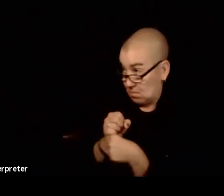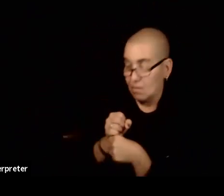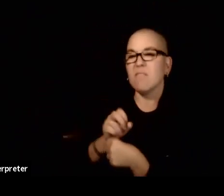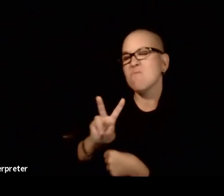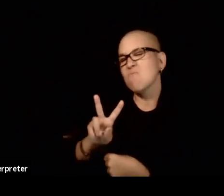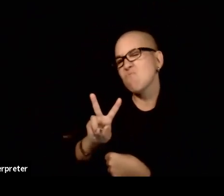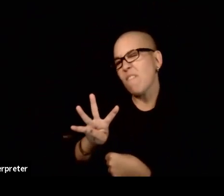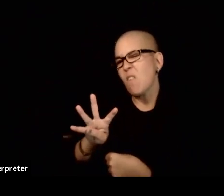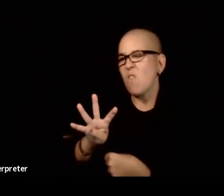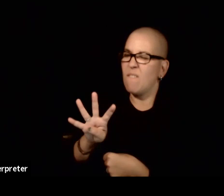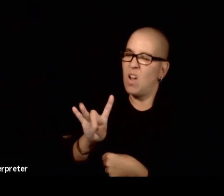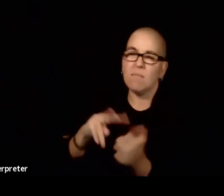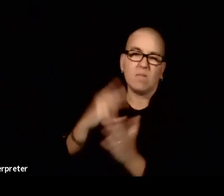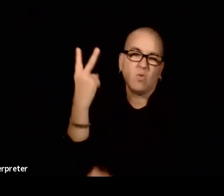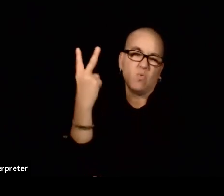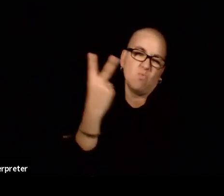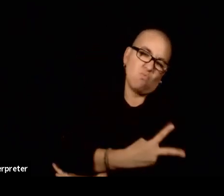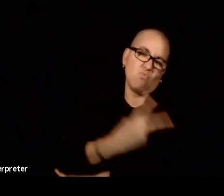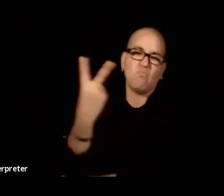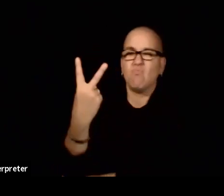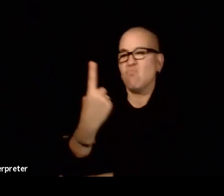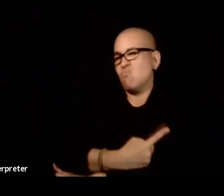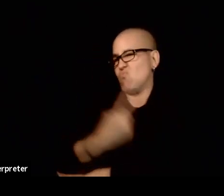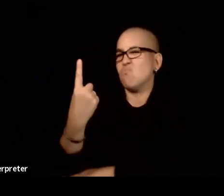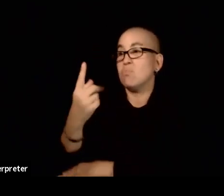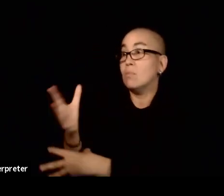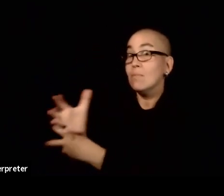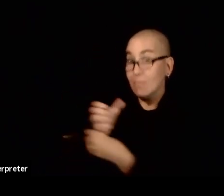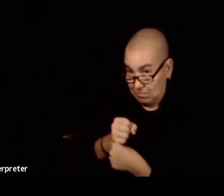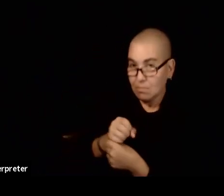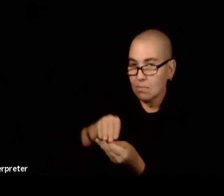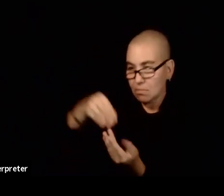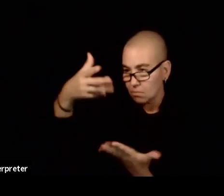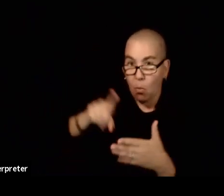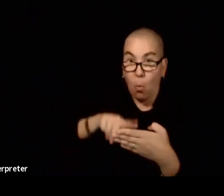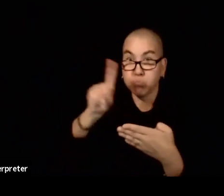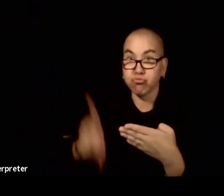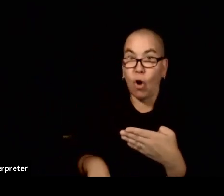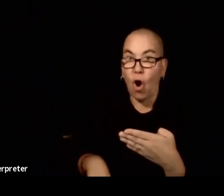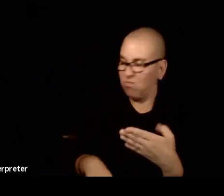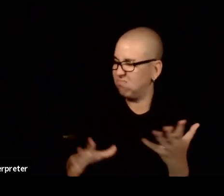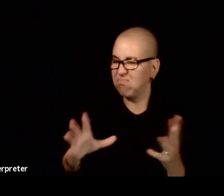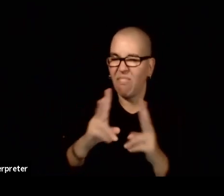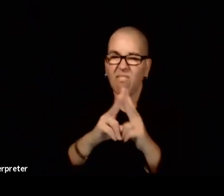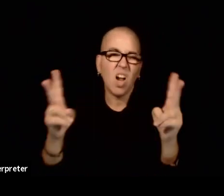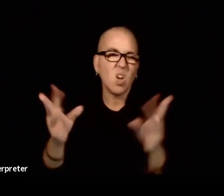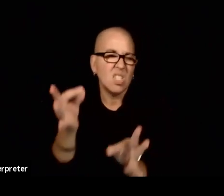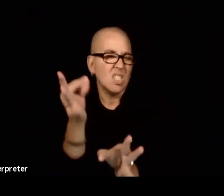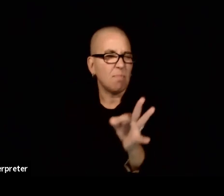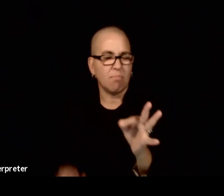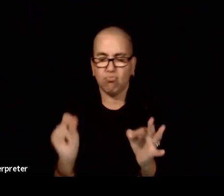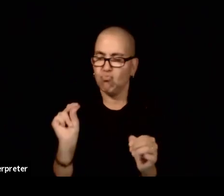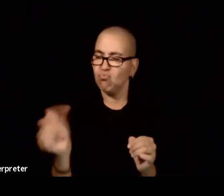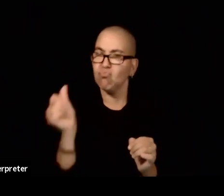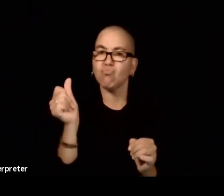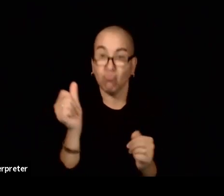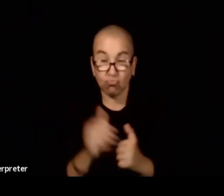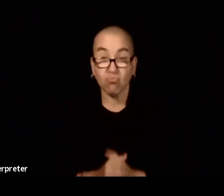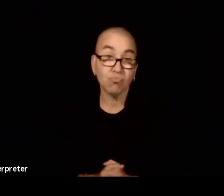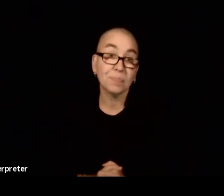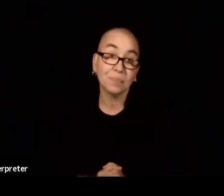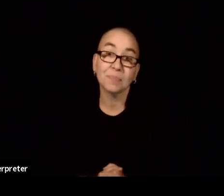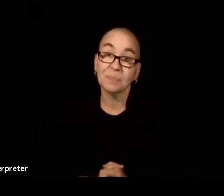here in Minnesota to verify how easy it is. So it's been proving to be quite good. So sticking with schools for